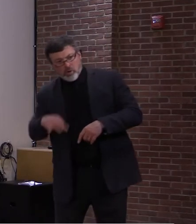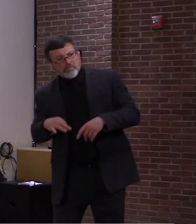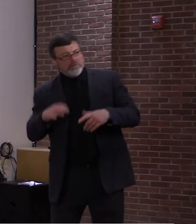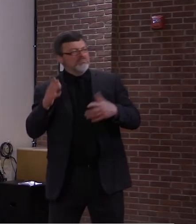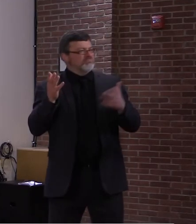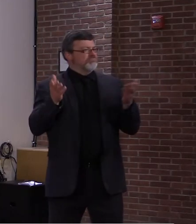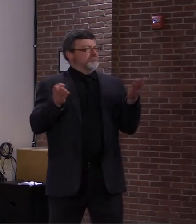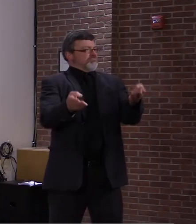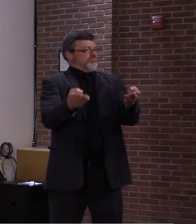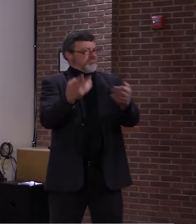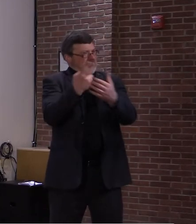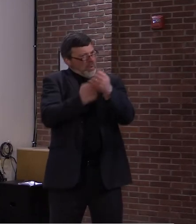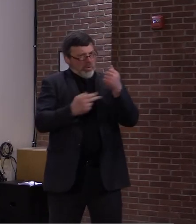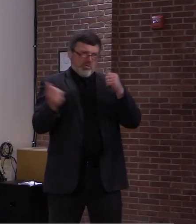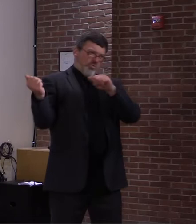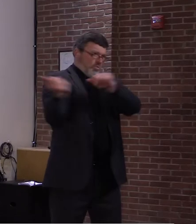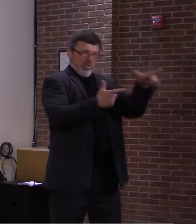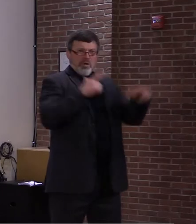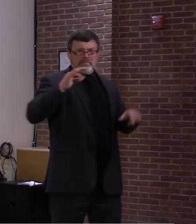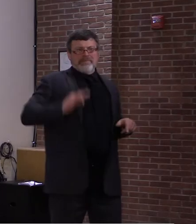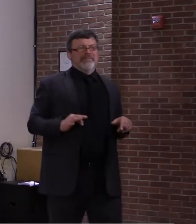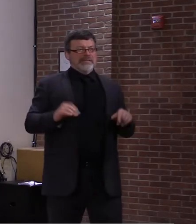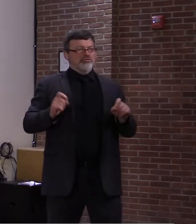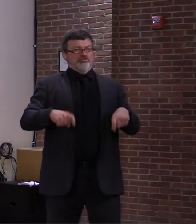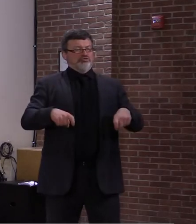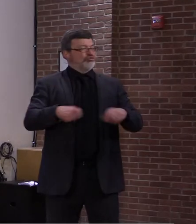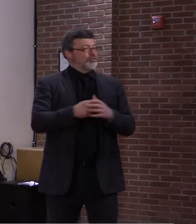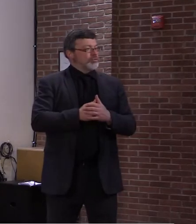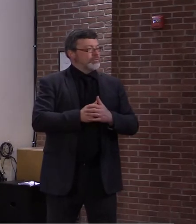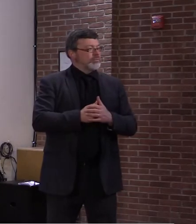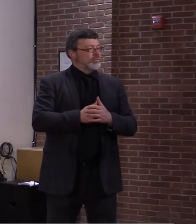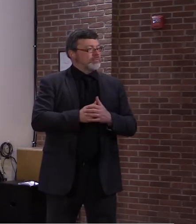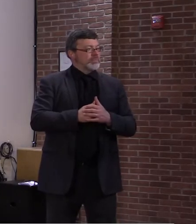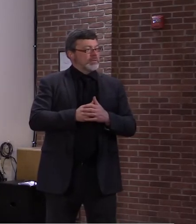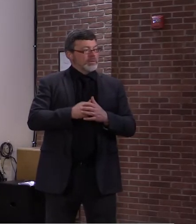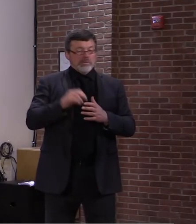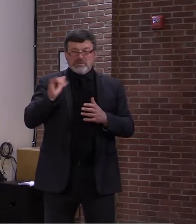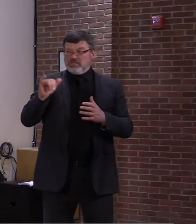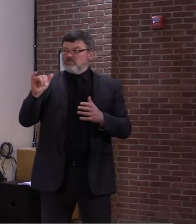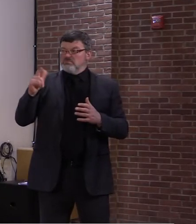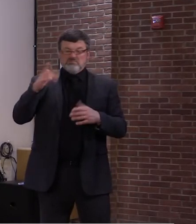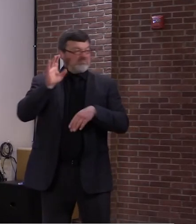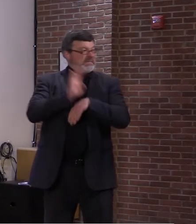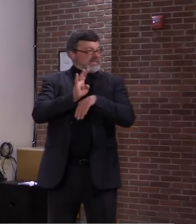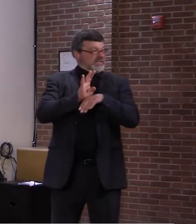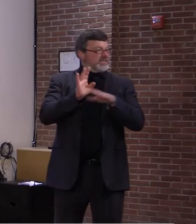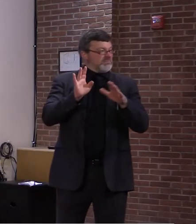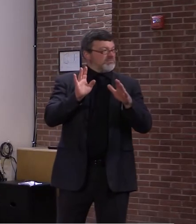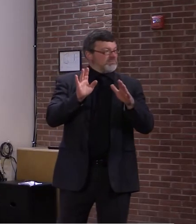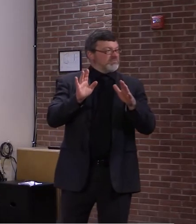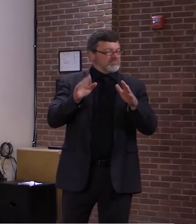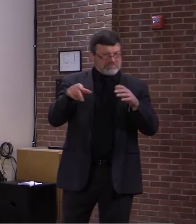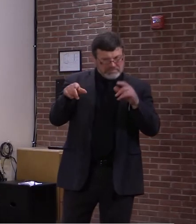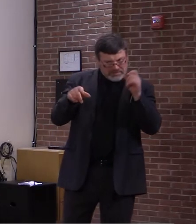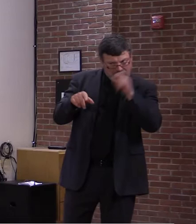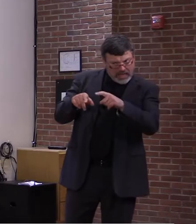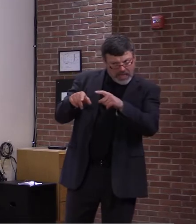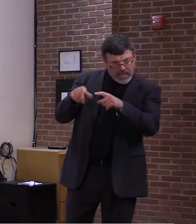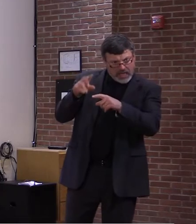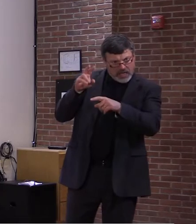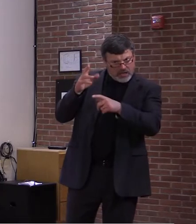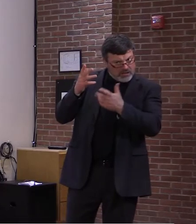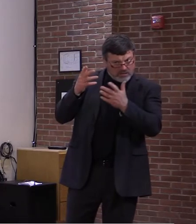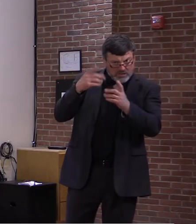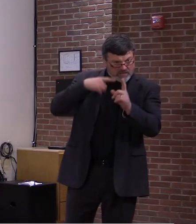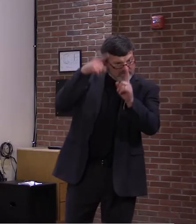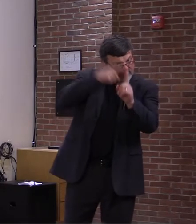I was just wondering if there's a municipality you should mention or not, or is it you haven't got to that point yet?